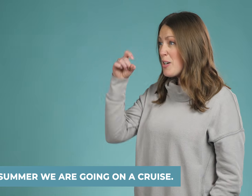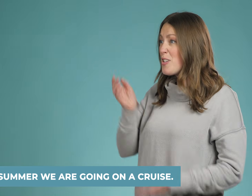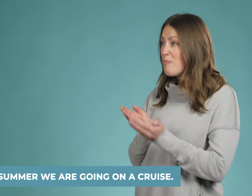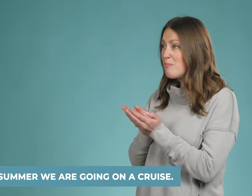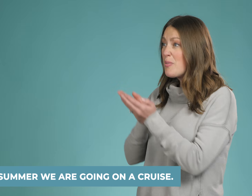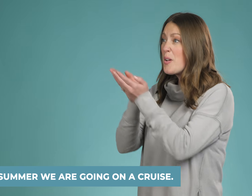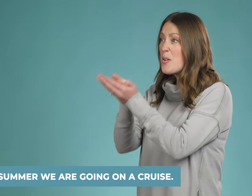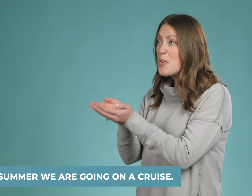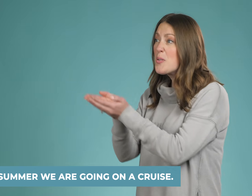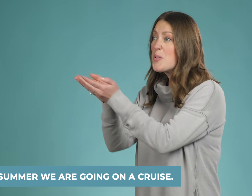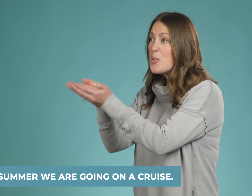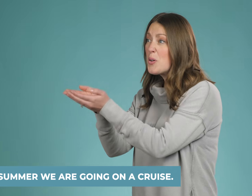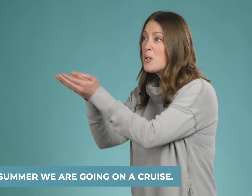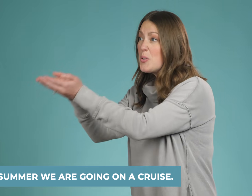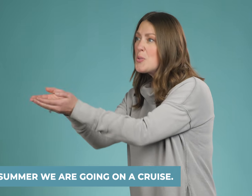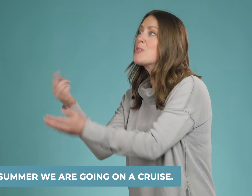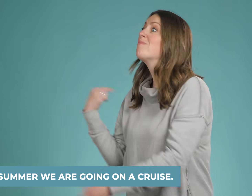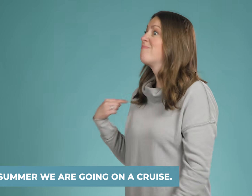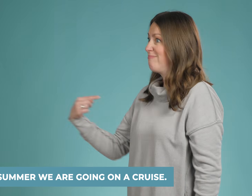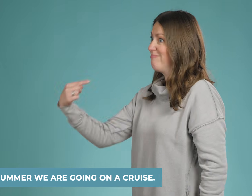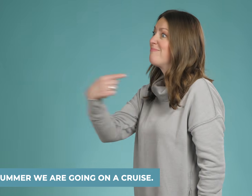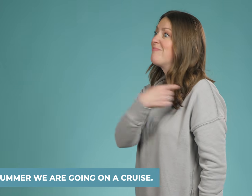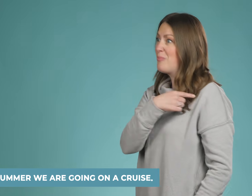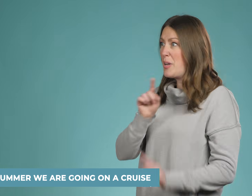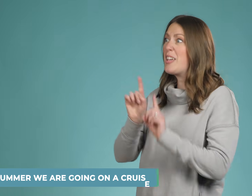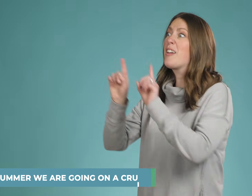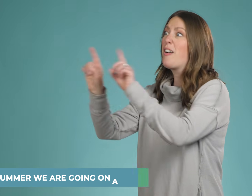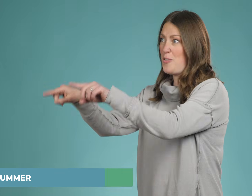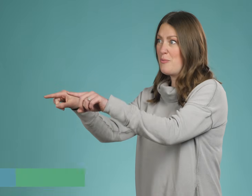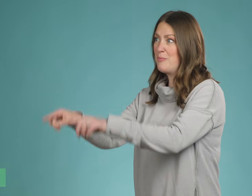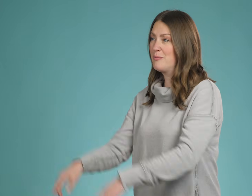Summer, cruise, we go.